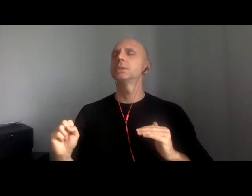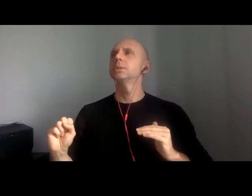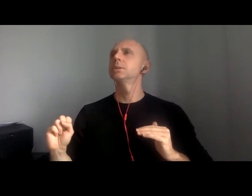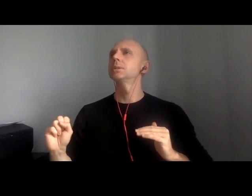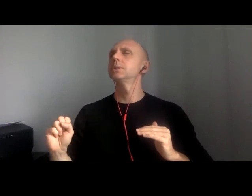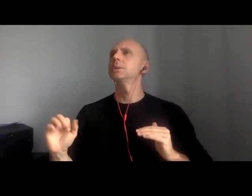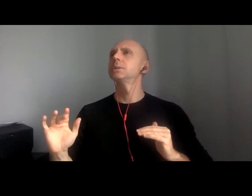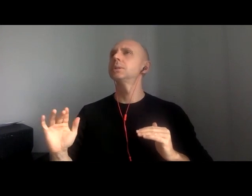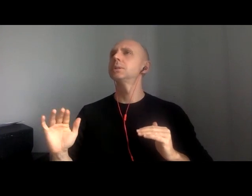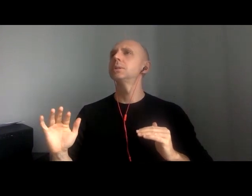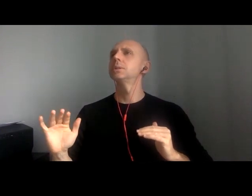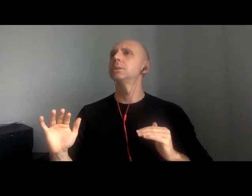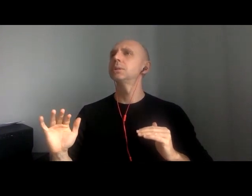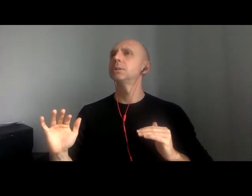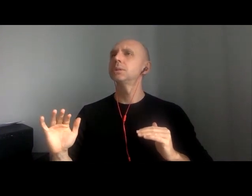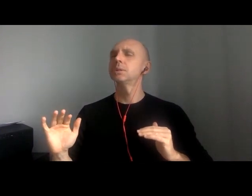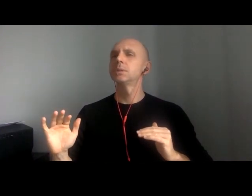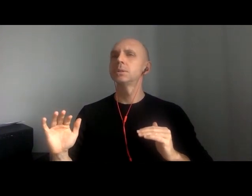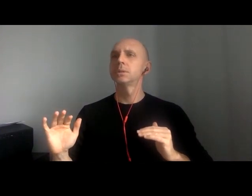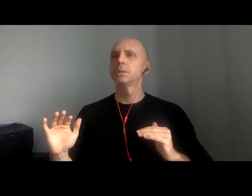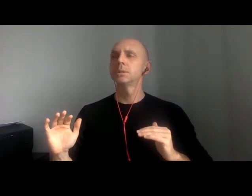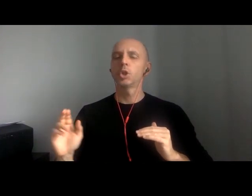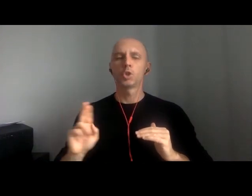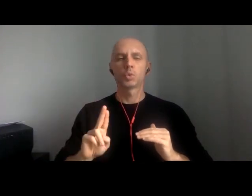we had Hunted, which is a UK